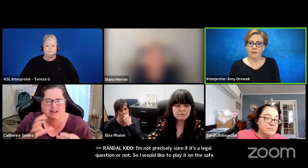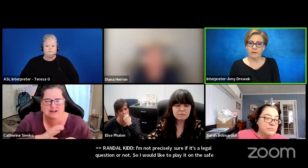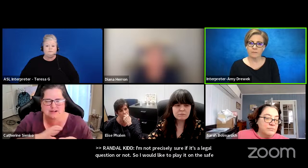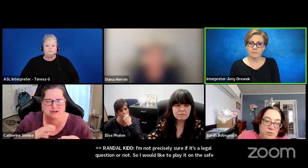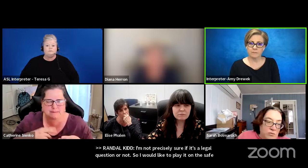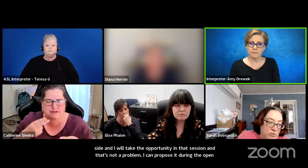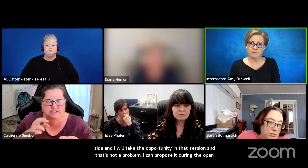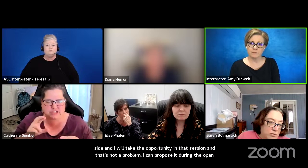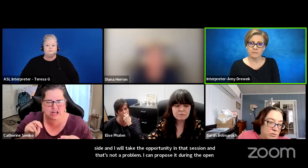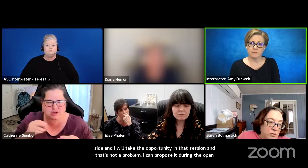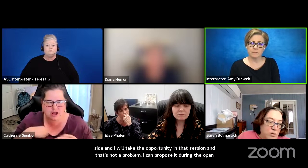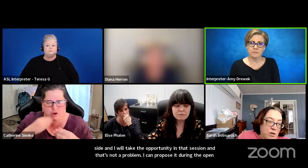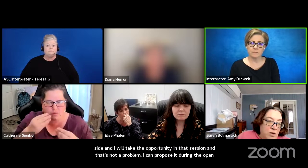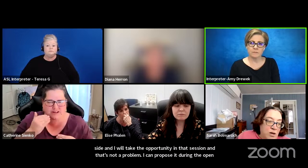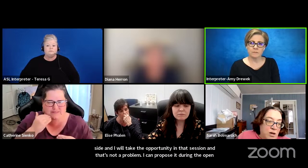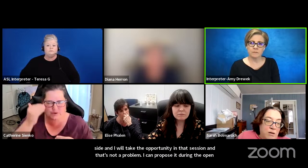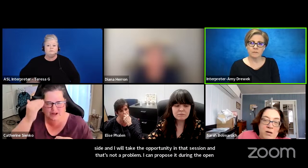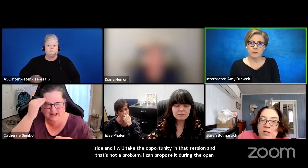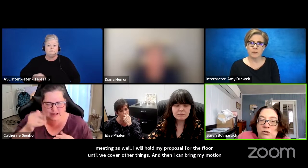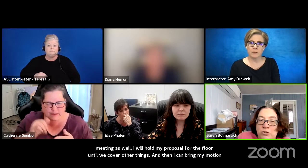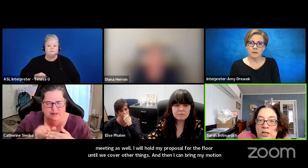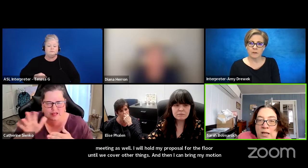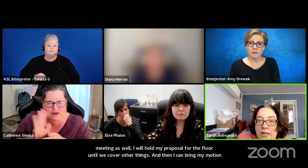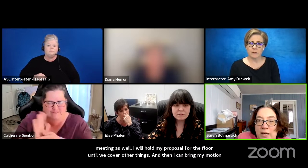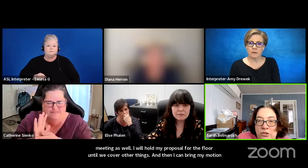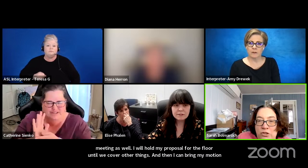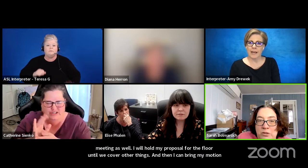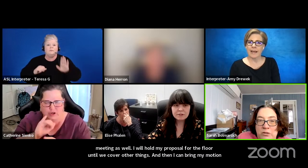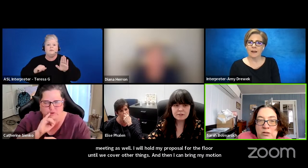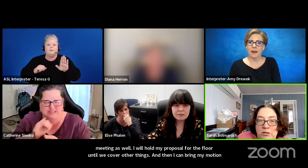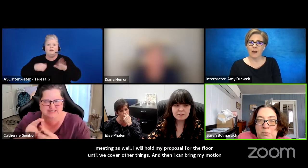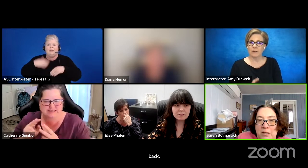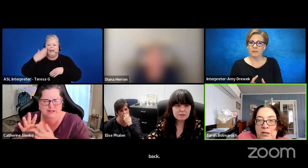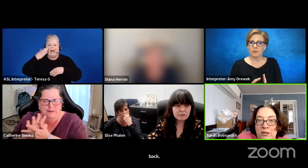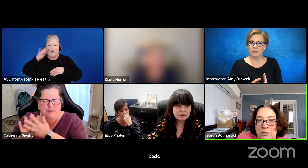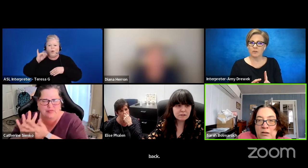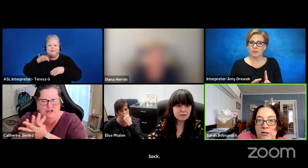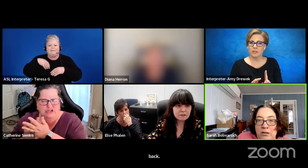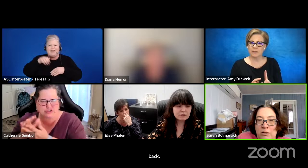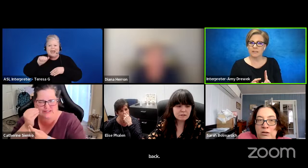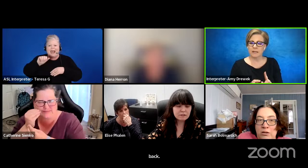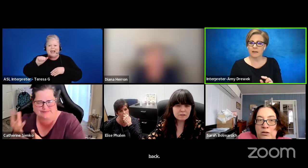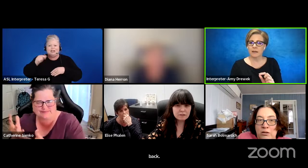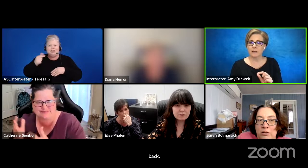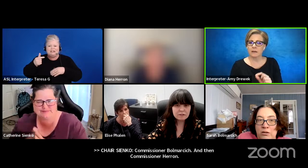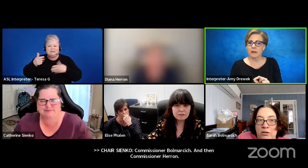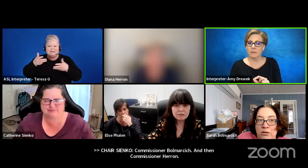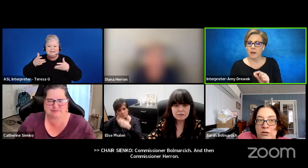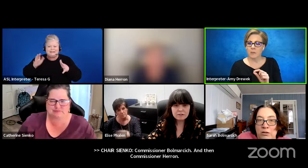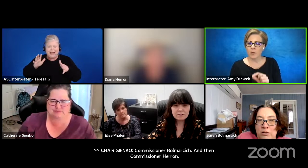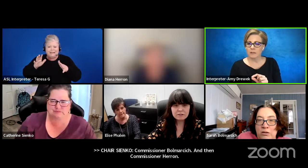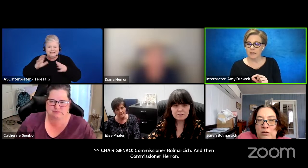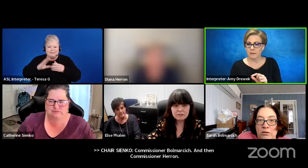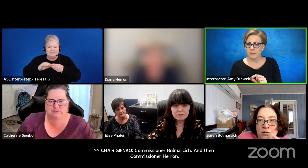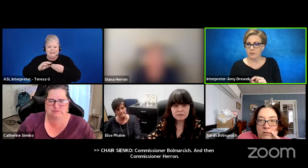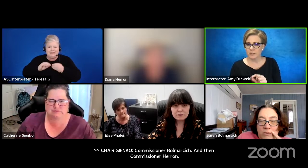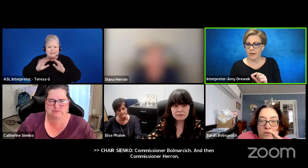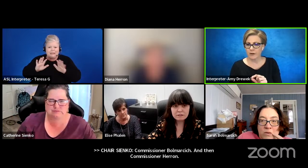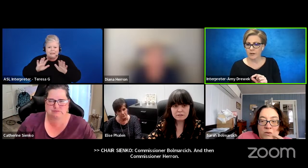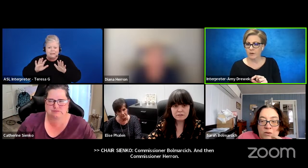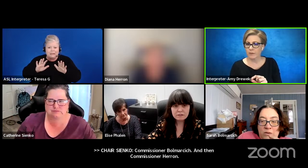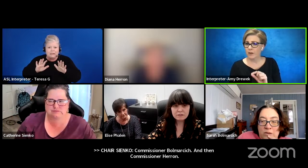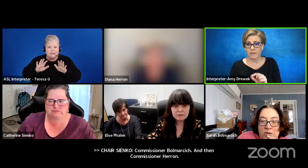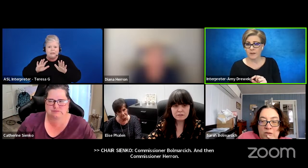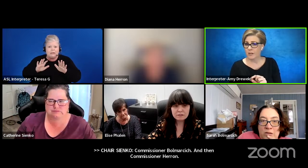And then Commissioner Herron. I'm not sure the AAG was done speaking. And also, just a second, I want to